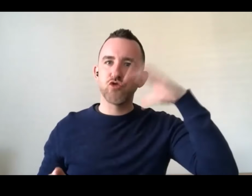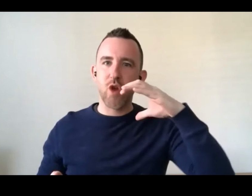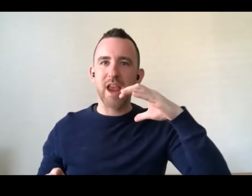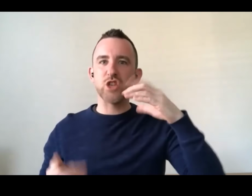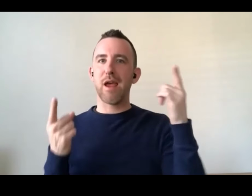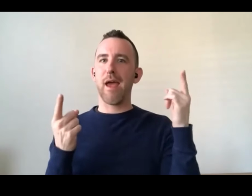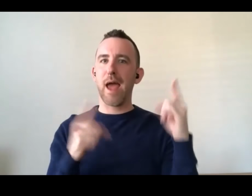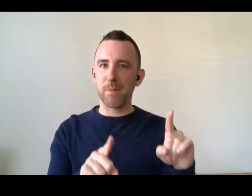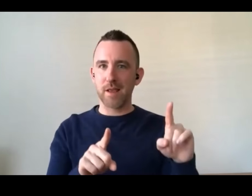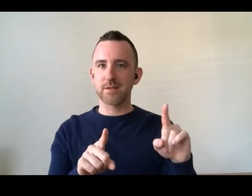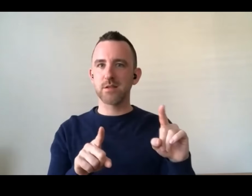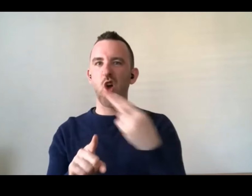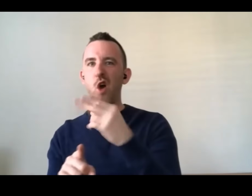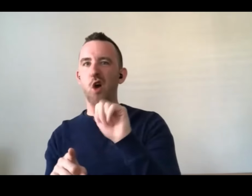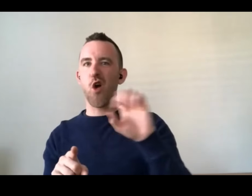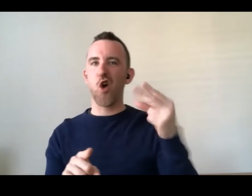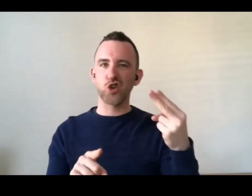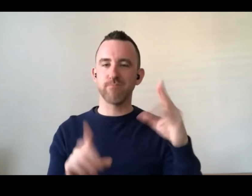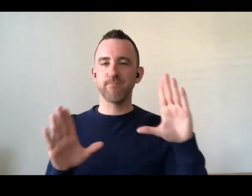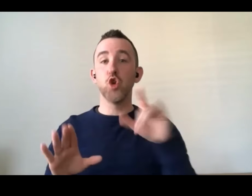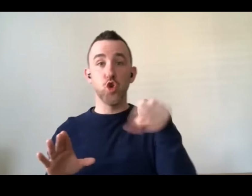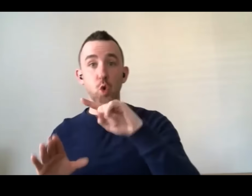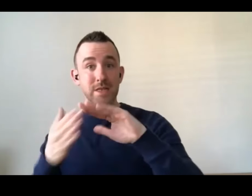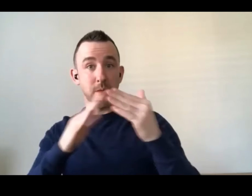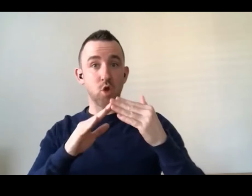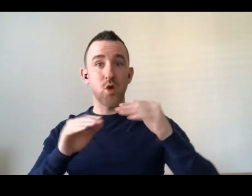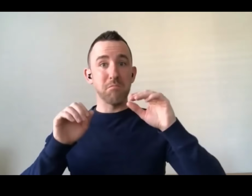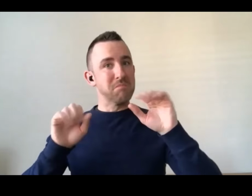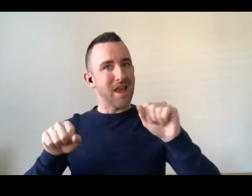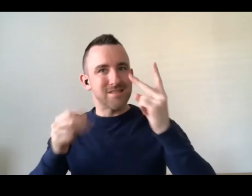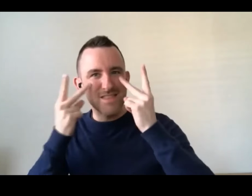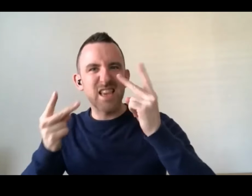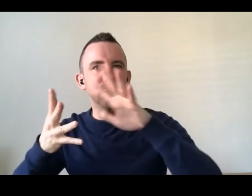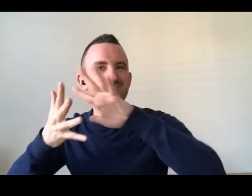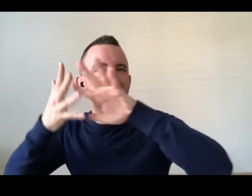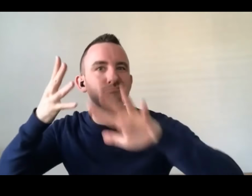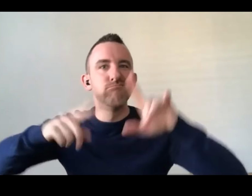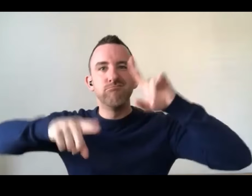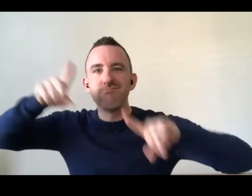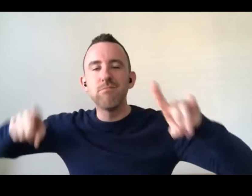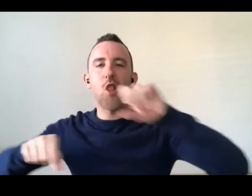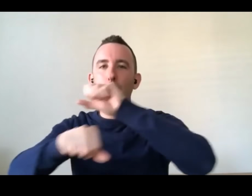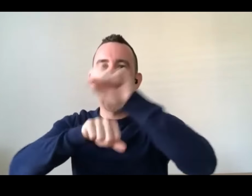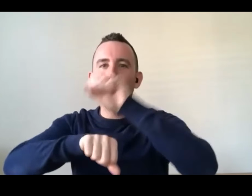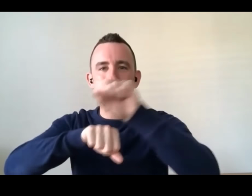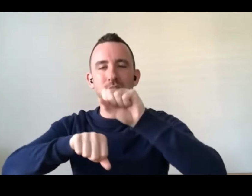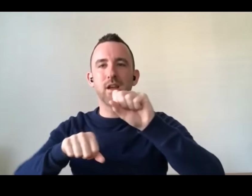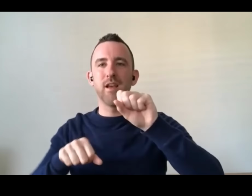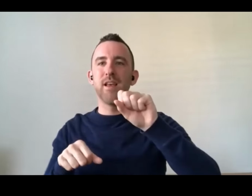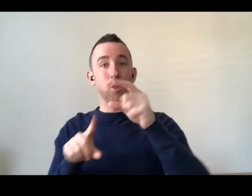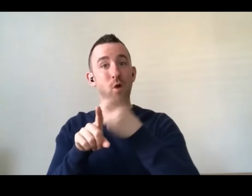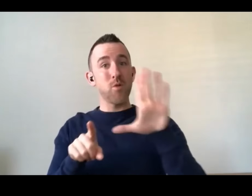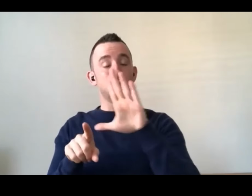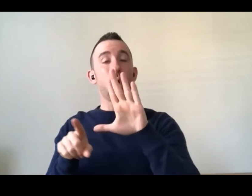happenings. It is where you, the community, get to see tons of the work that were done by your